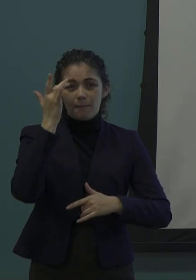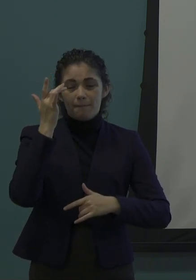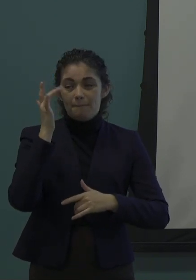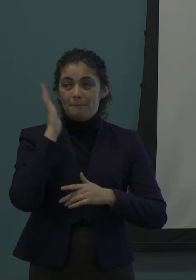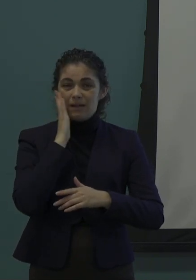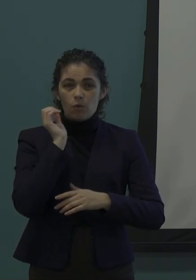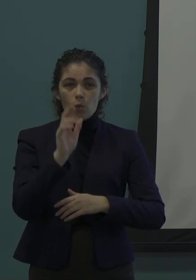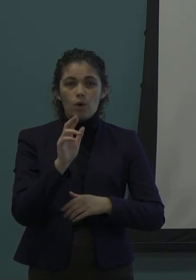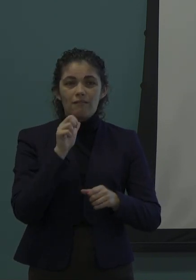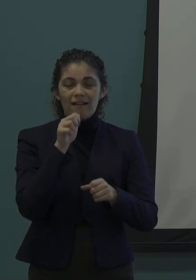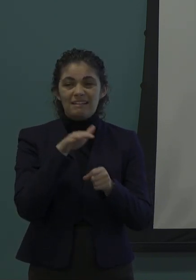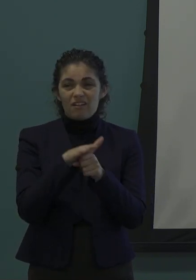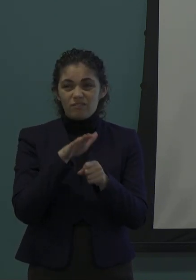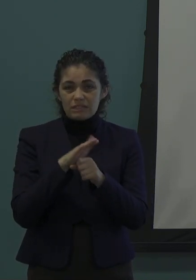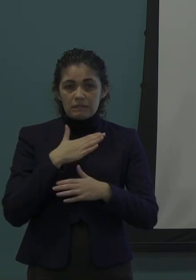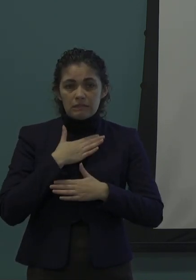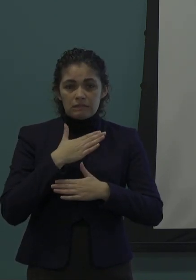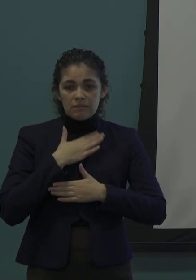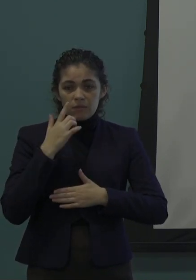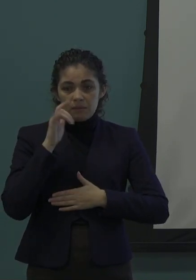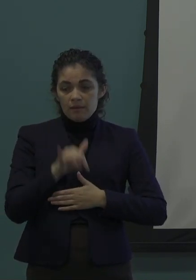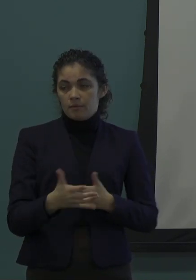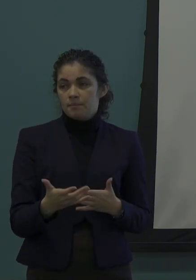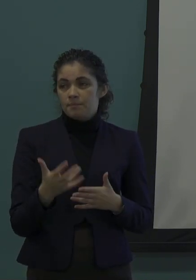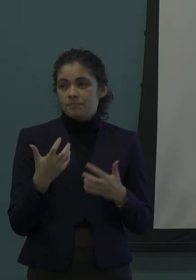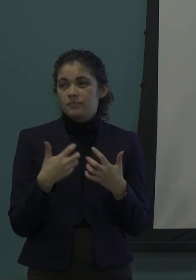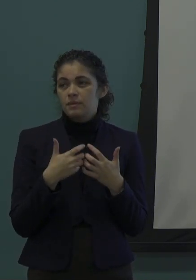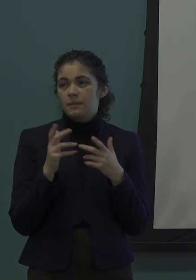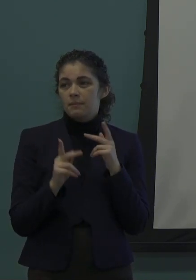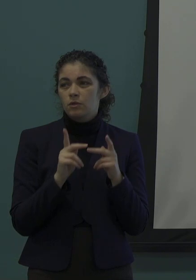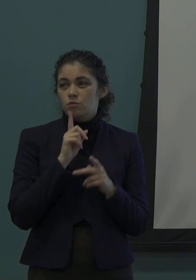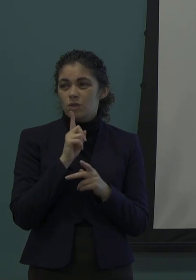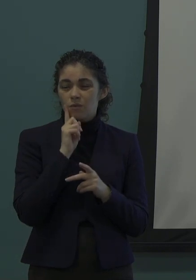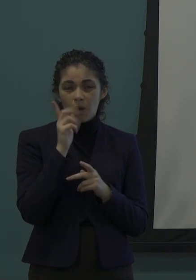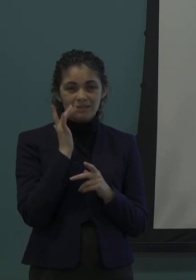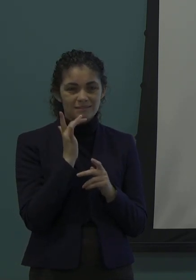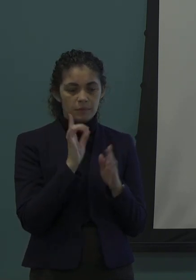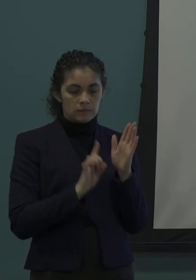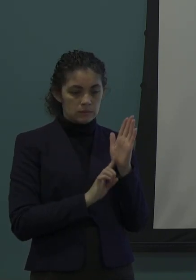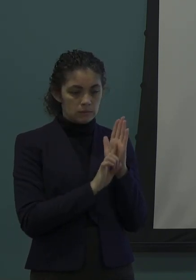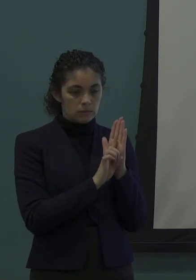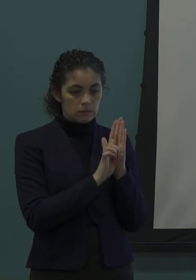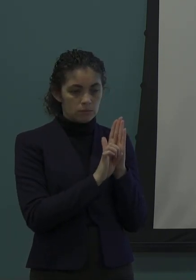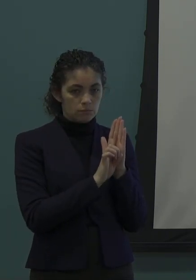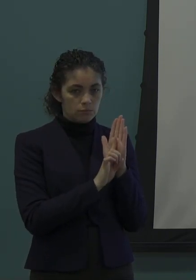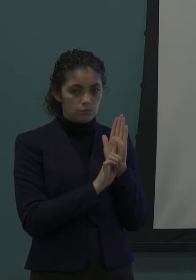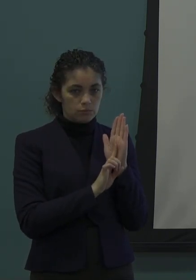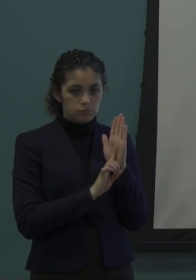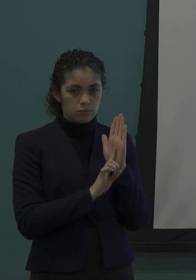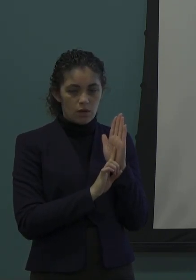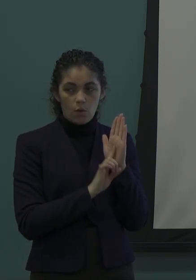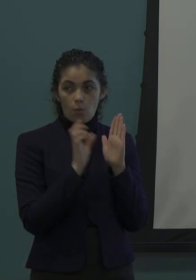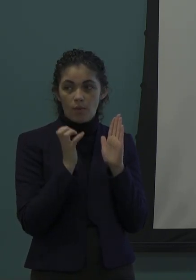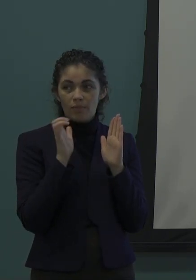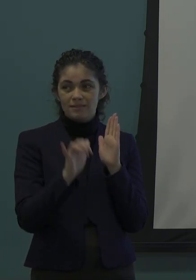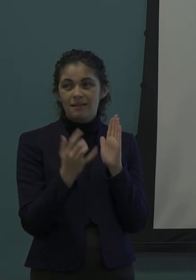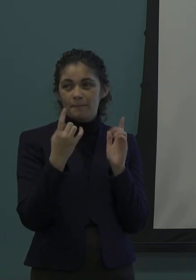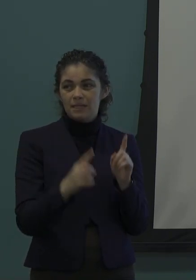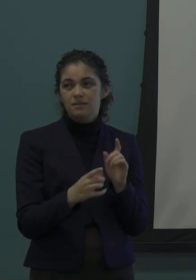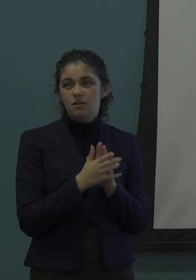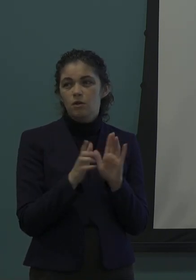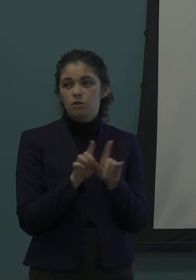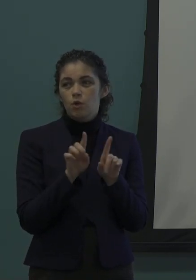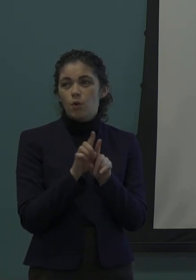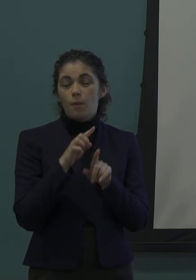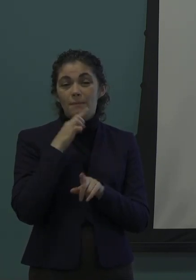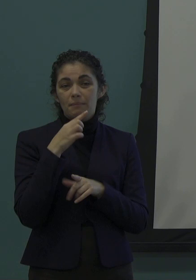for the sickest people. That's why flattening the curve is so critical. And that's why we're going to continue as a public health